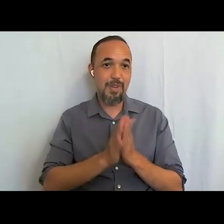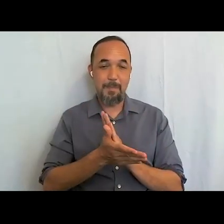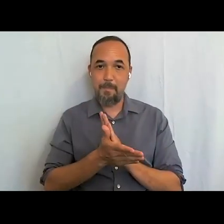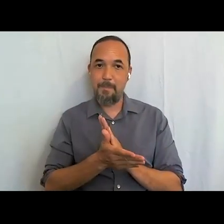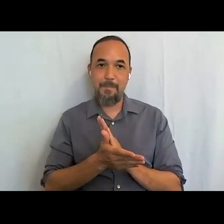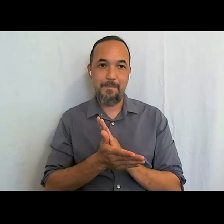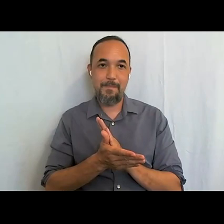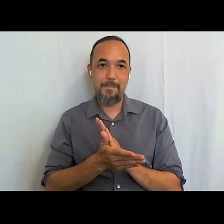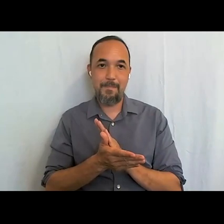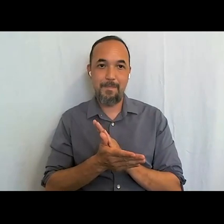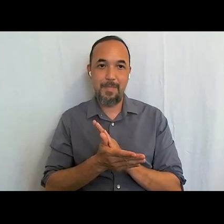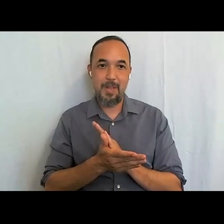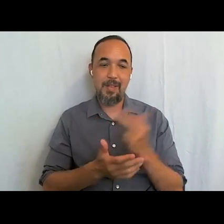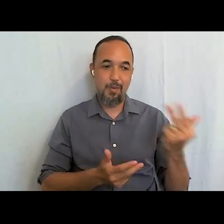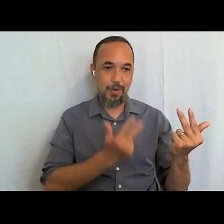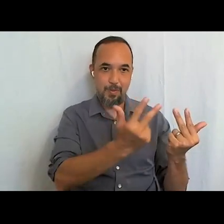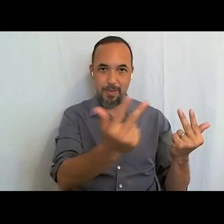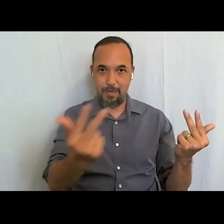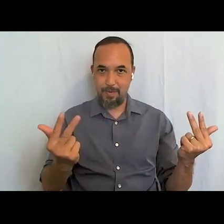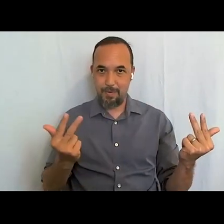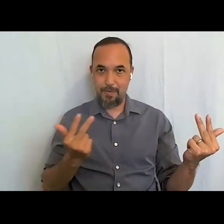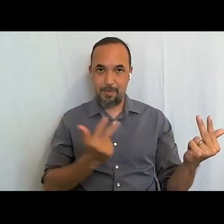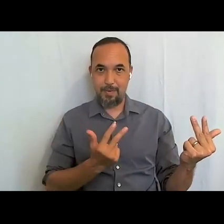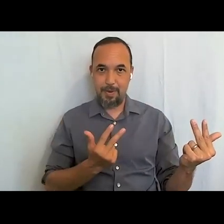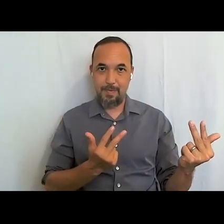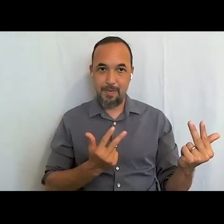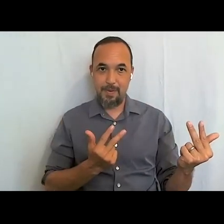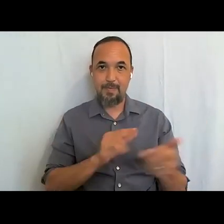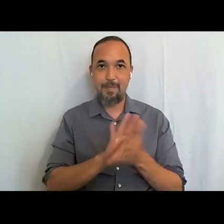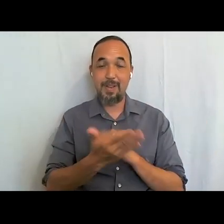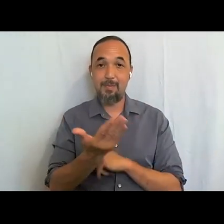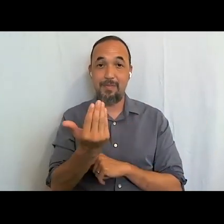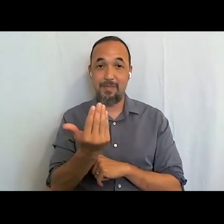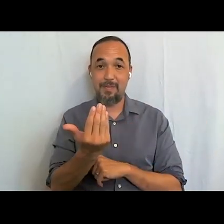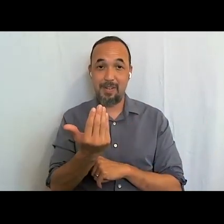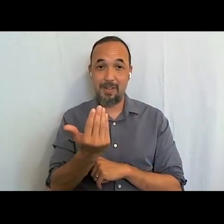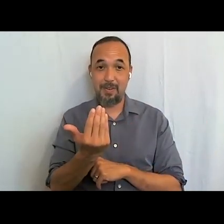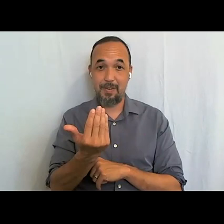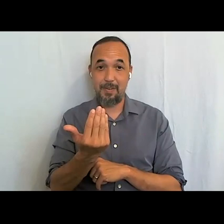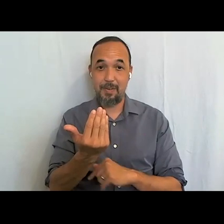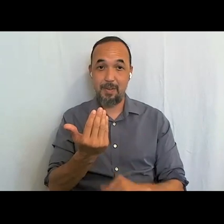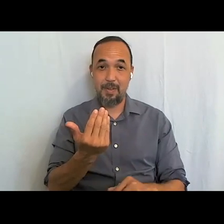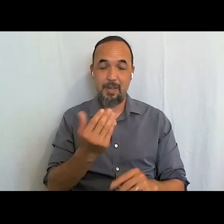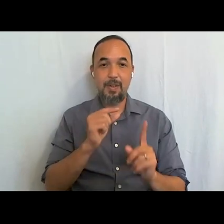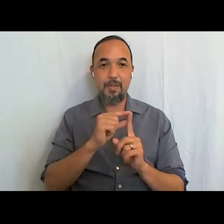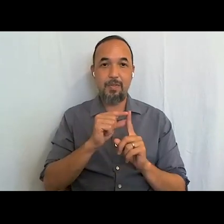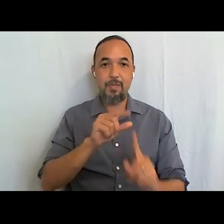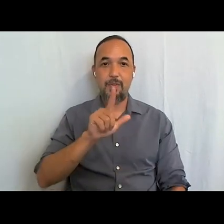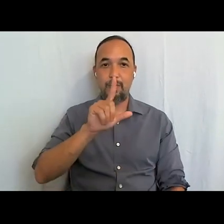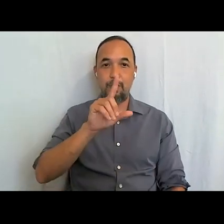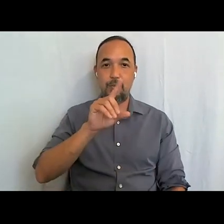let's say there are five groups of three and they want to all be on a 15 group team. It's like the word loves comes in between, right?